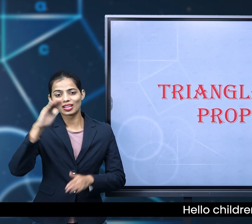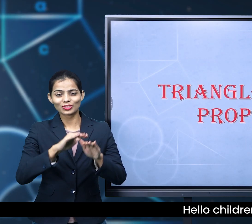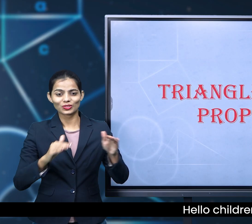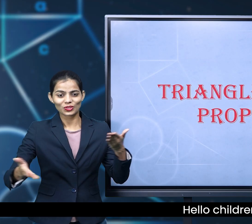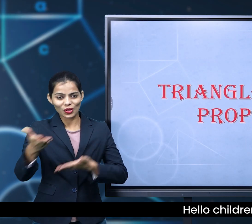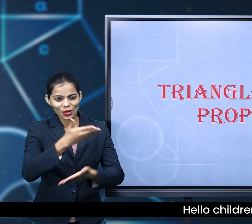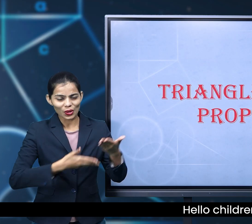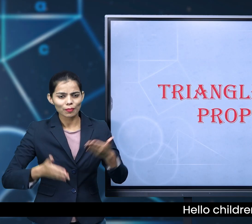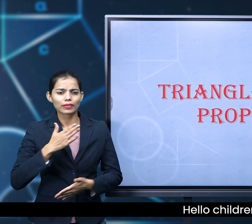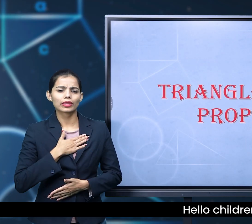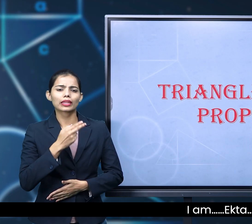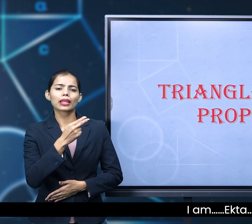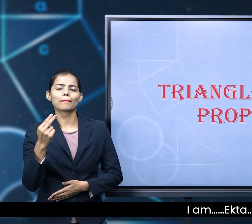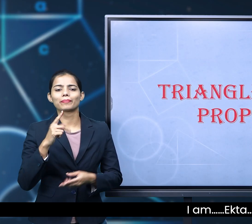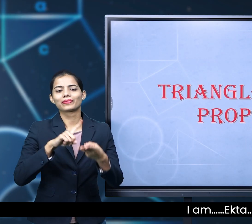Hello children, I am Ekta.